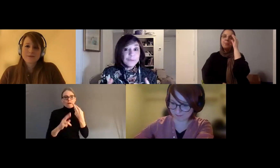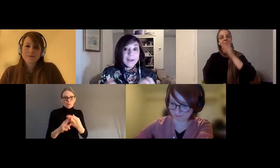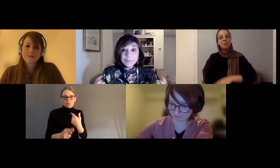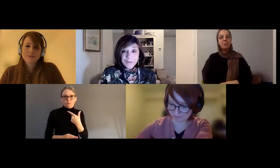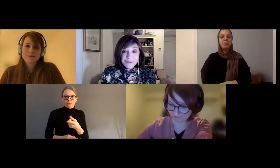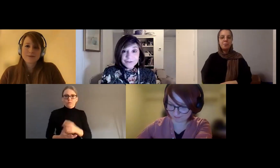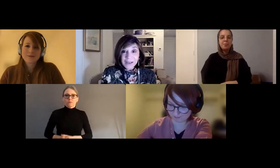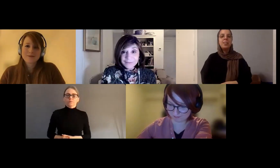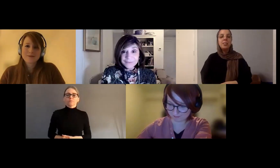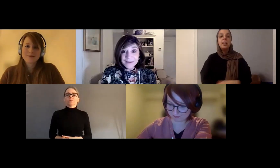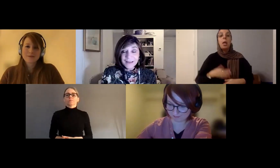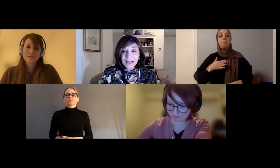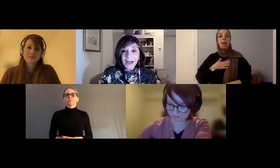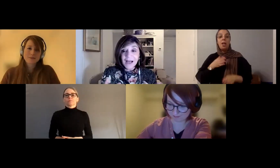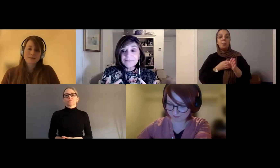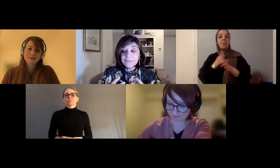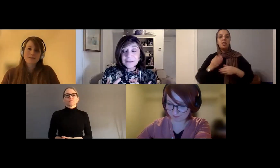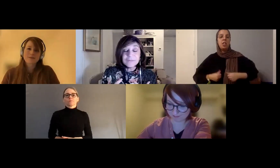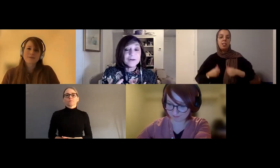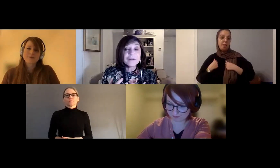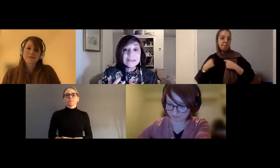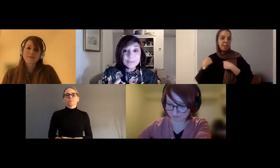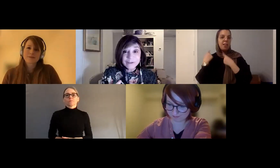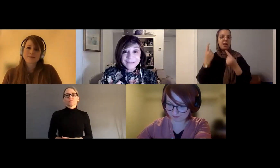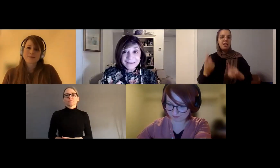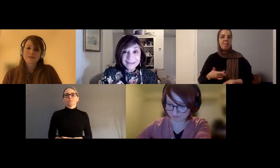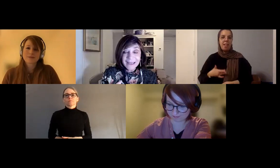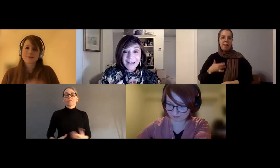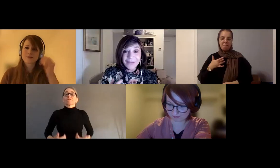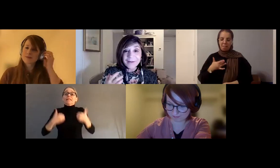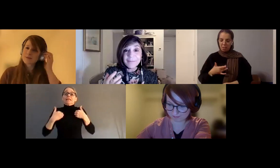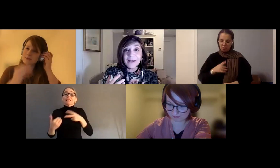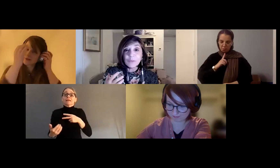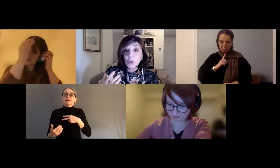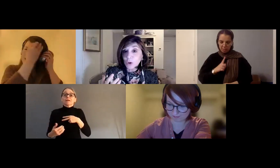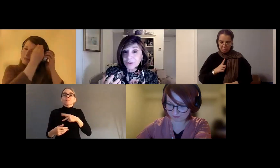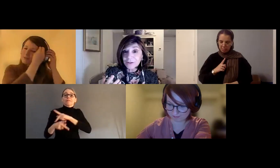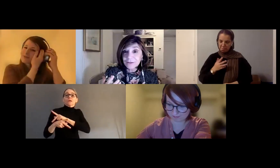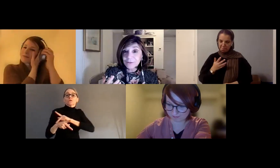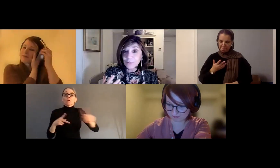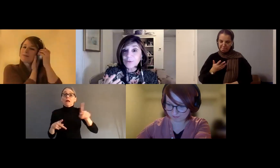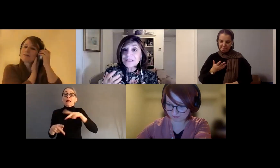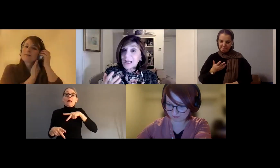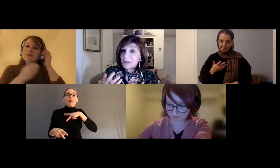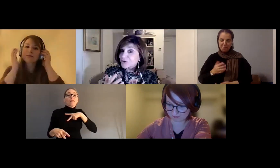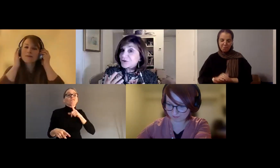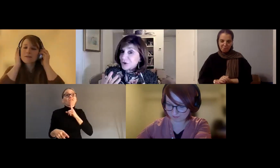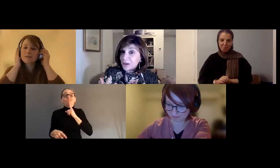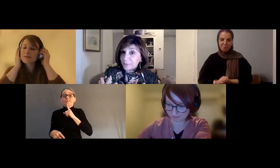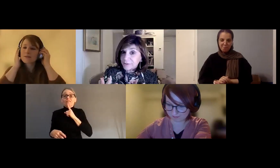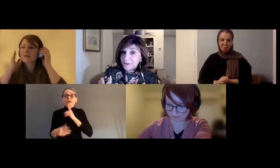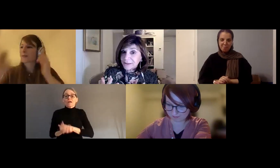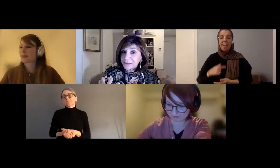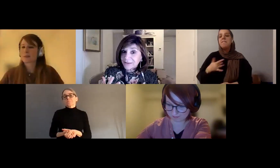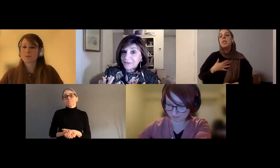All through my professional life, I've felt very deeply that my work was not just a